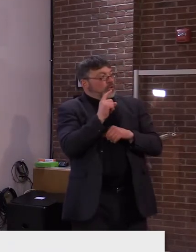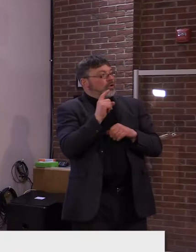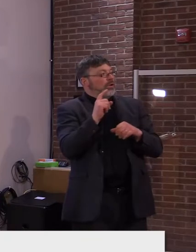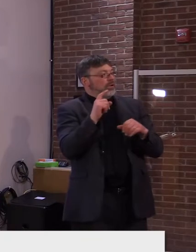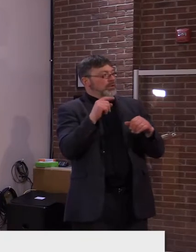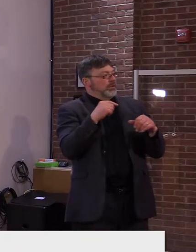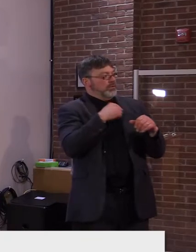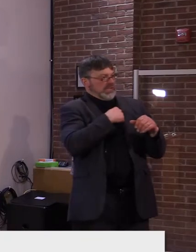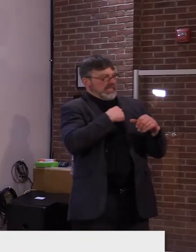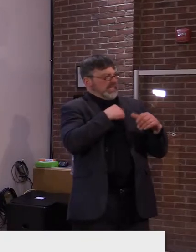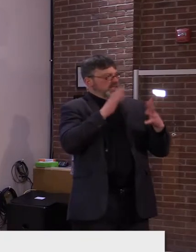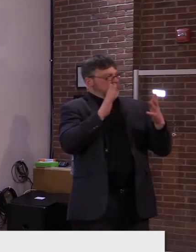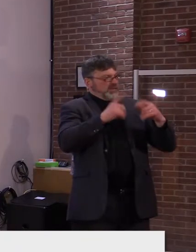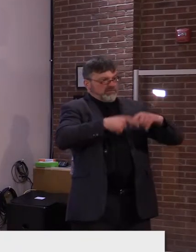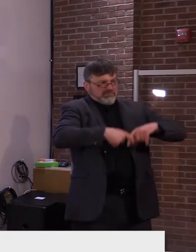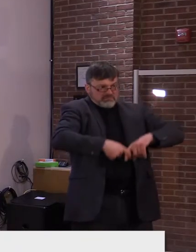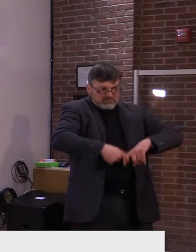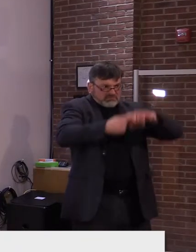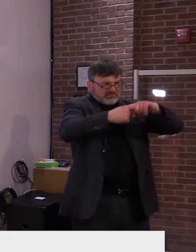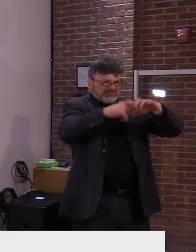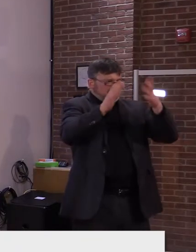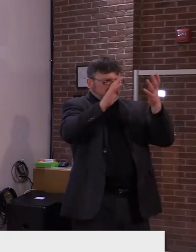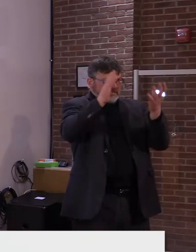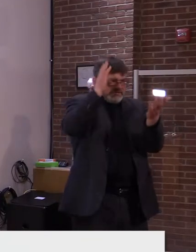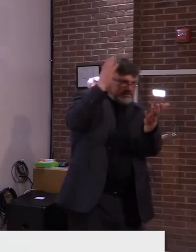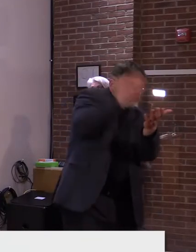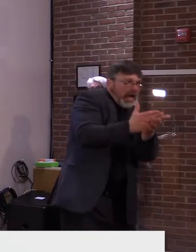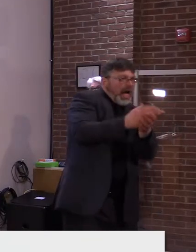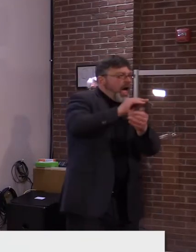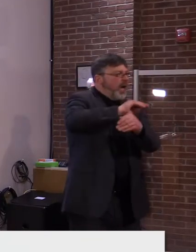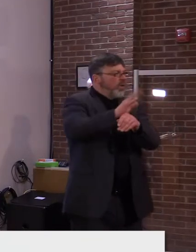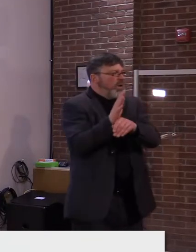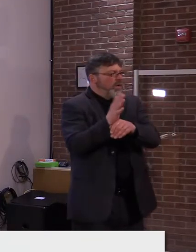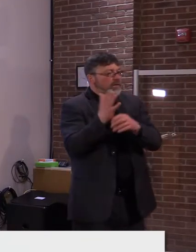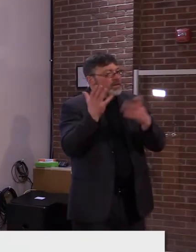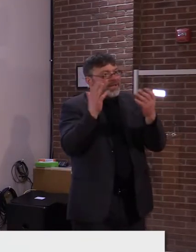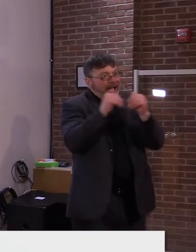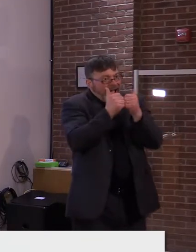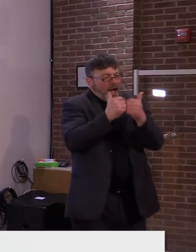it from spreading in a different way. Dr. Levine, anything?